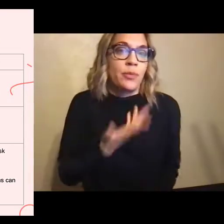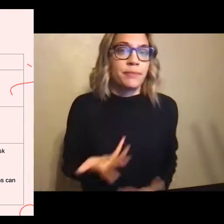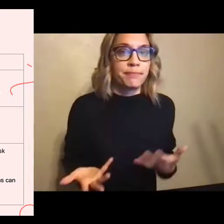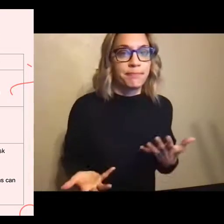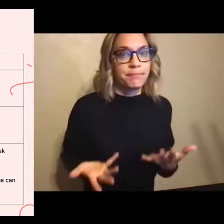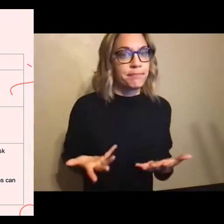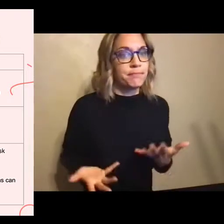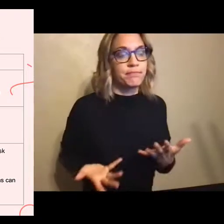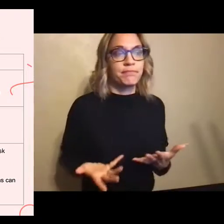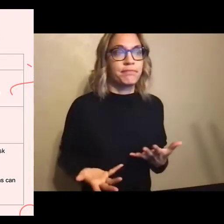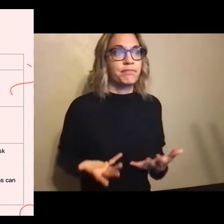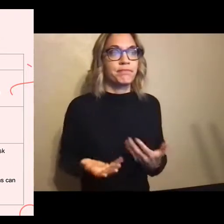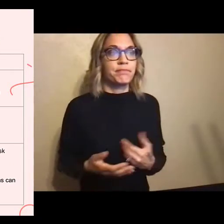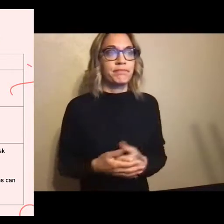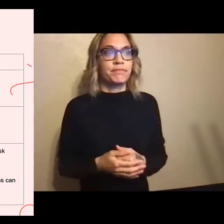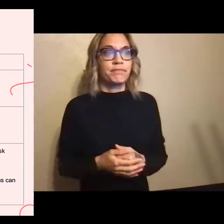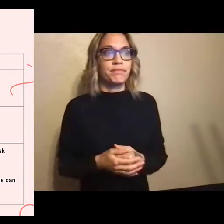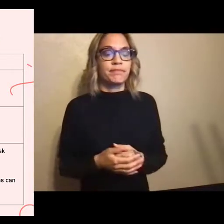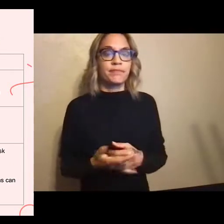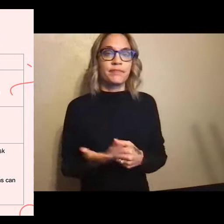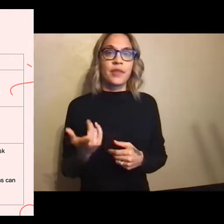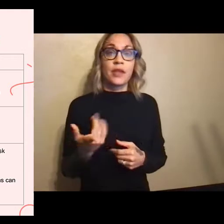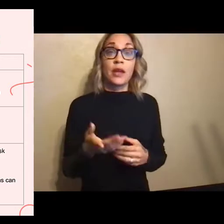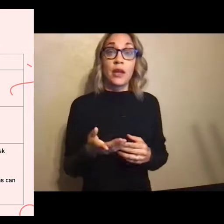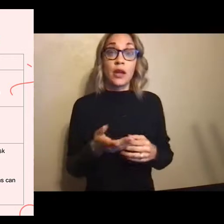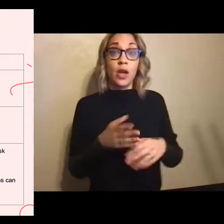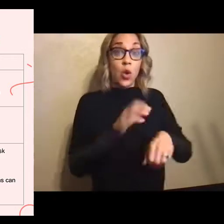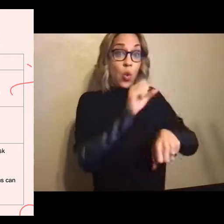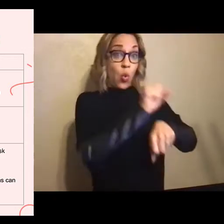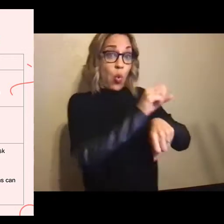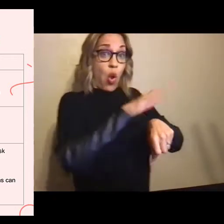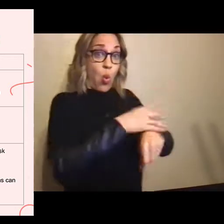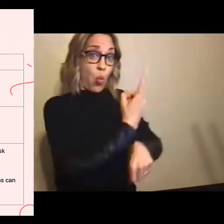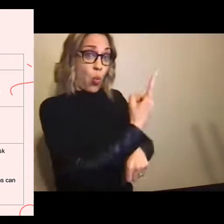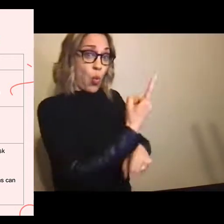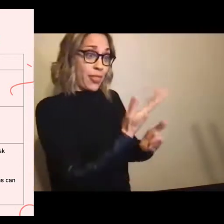of disappointment, not feeling good about yourself.